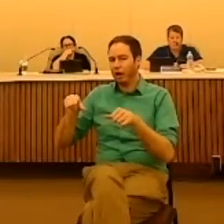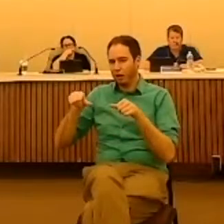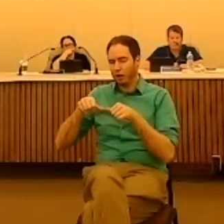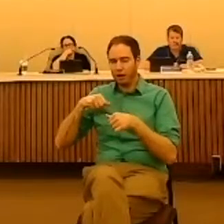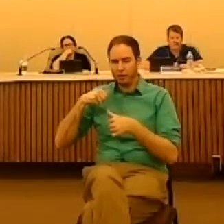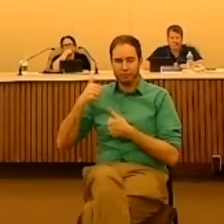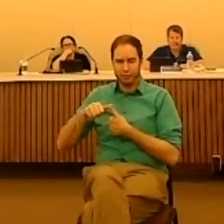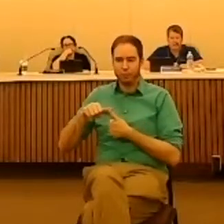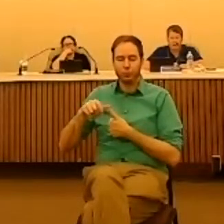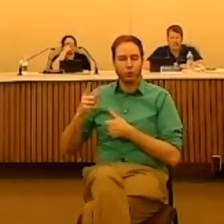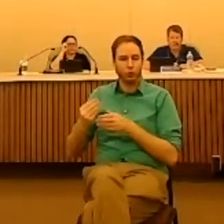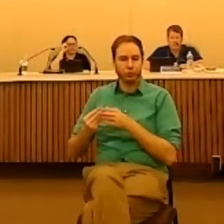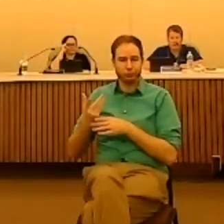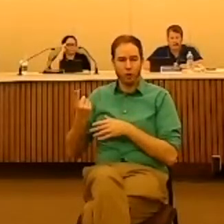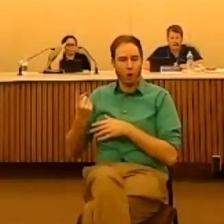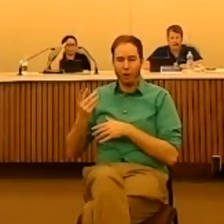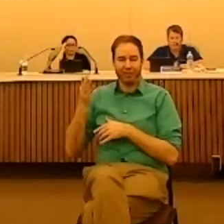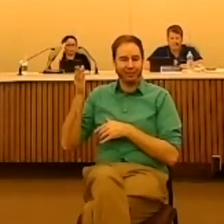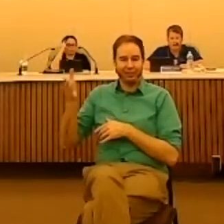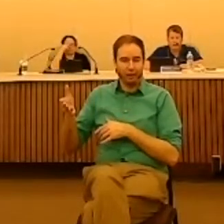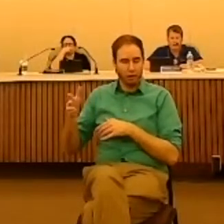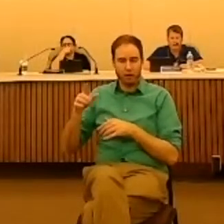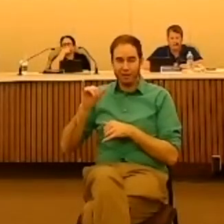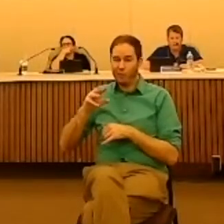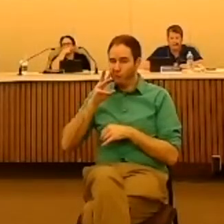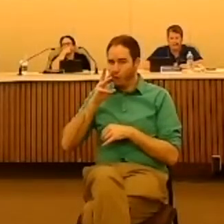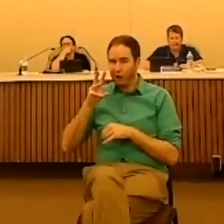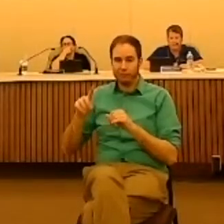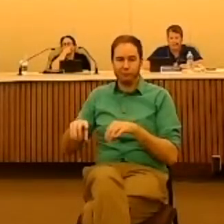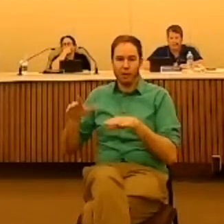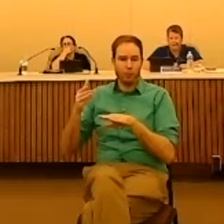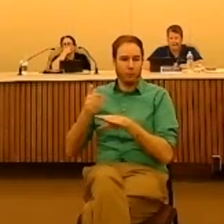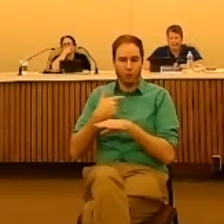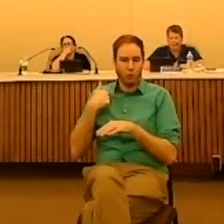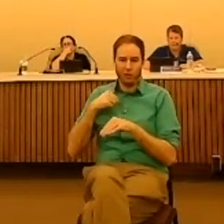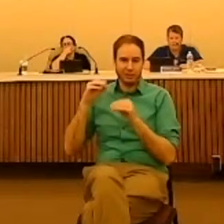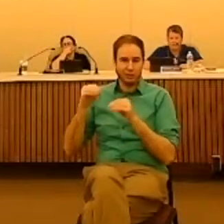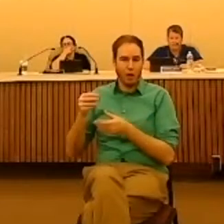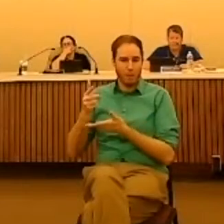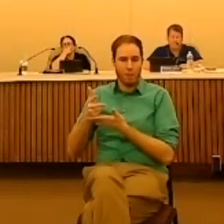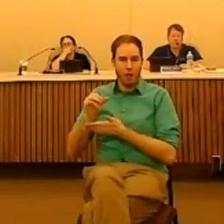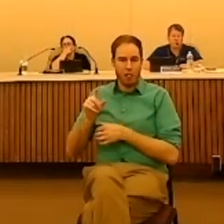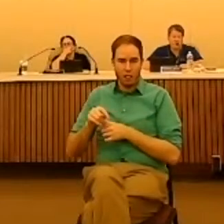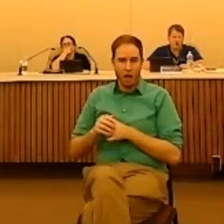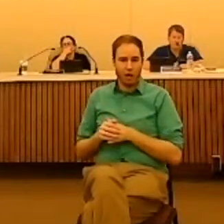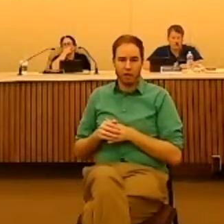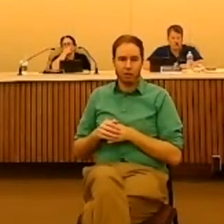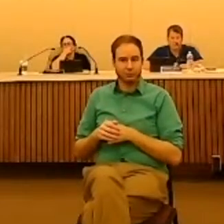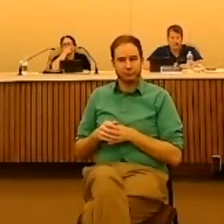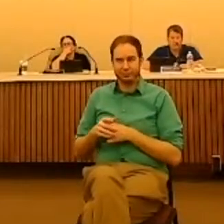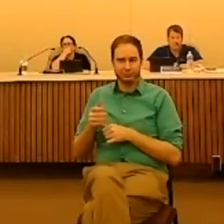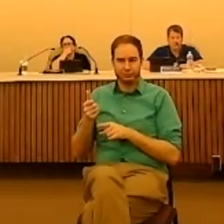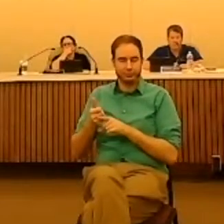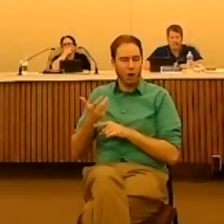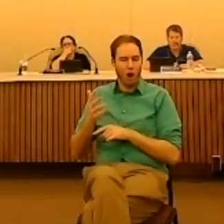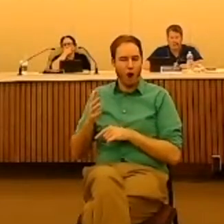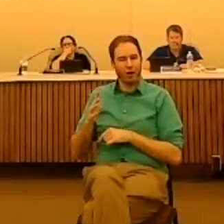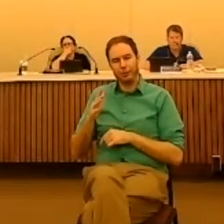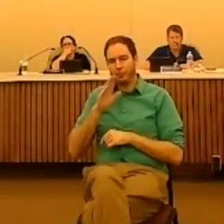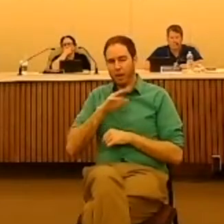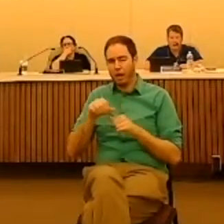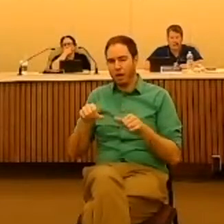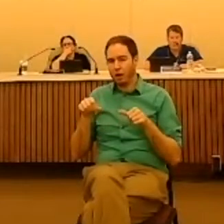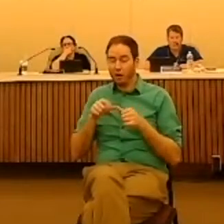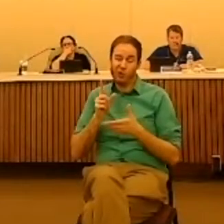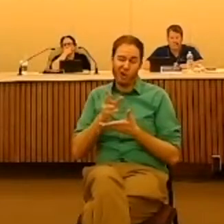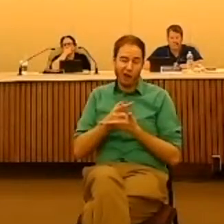I remember the one spring thing, they were out there in that area and it was soupy to begin with. So